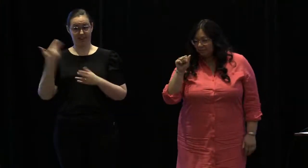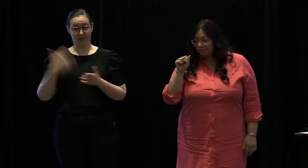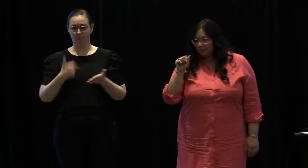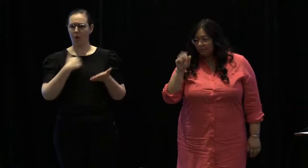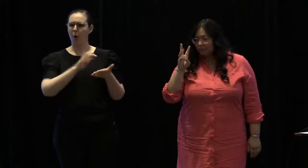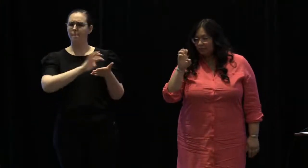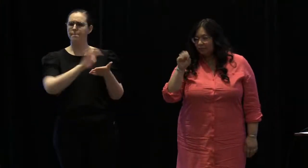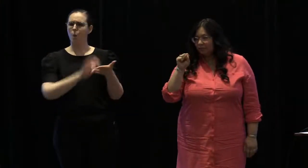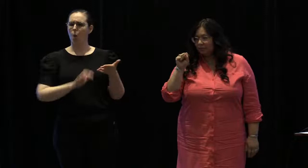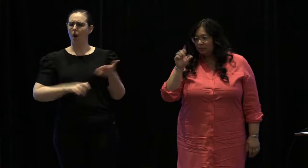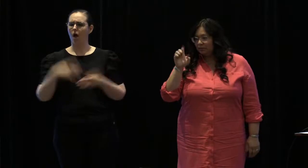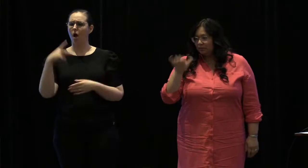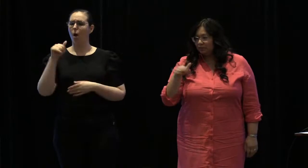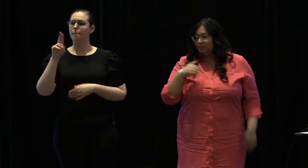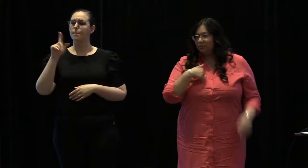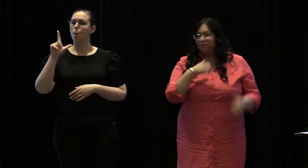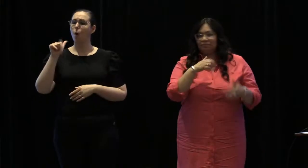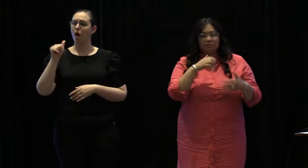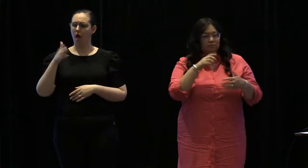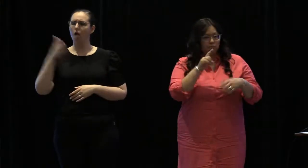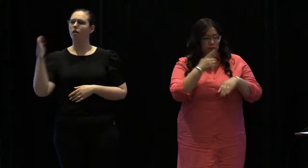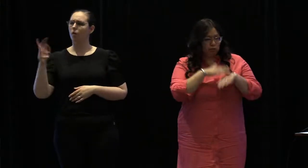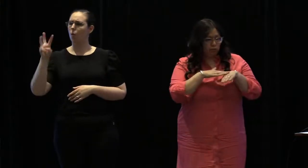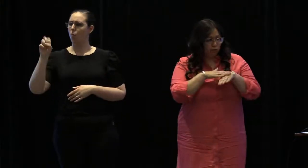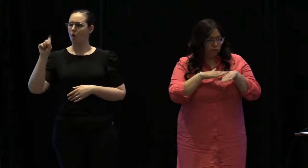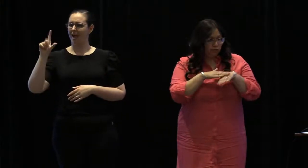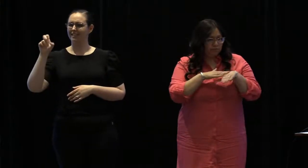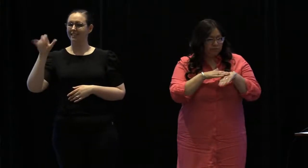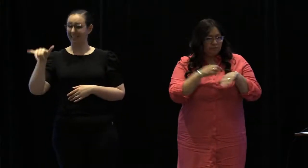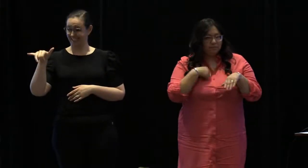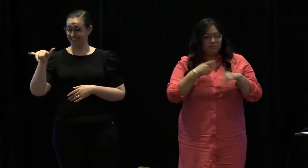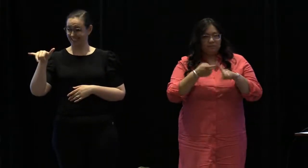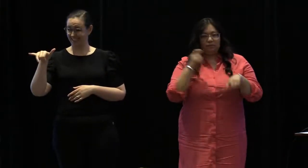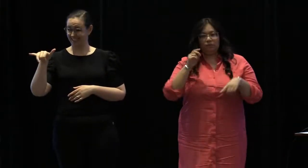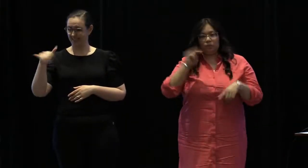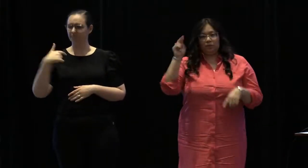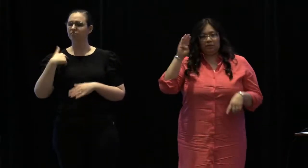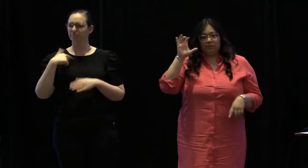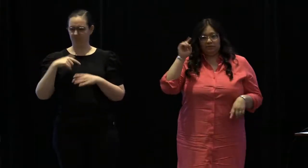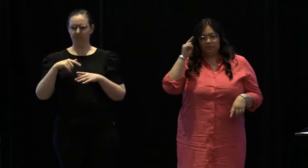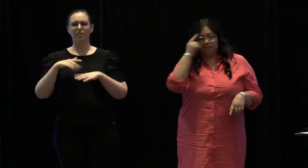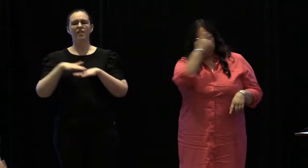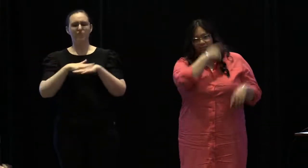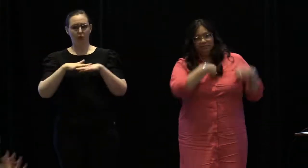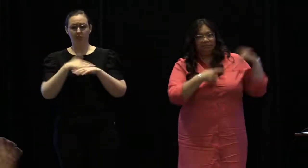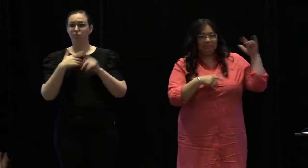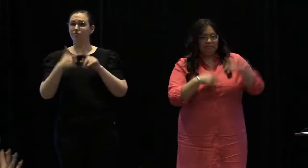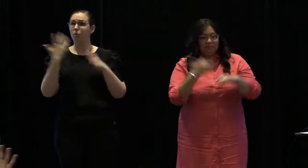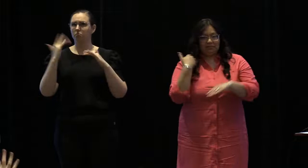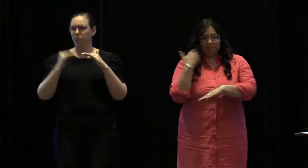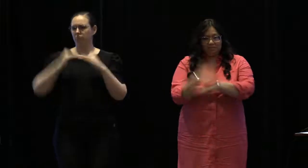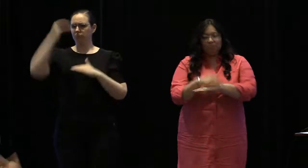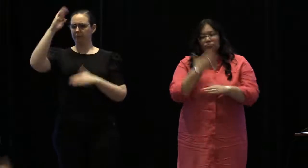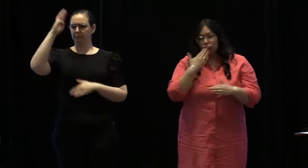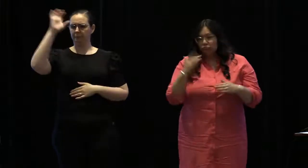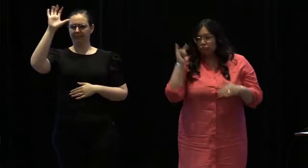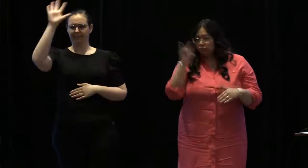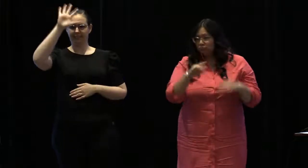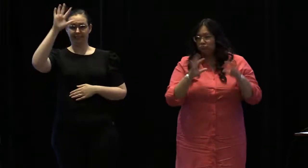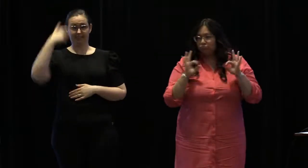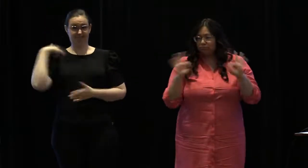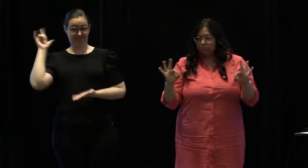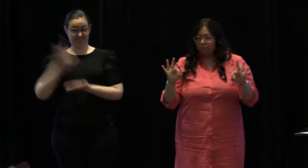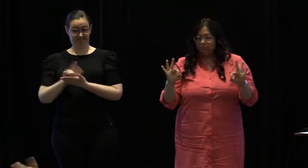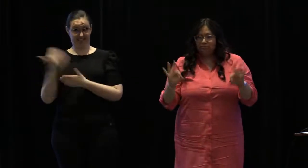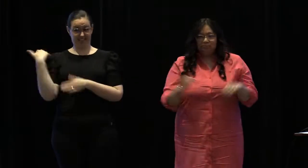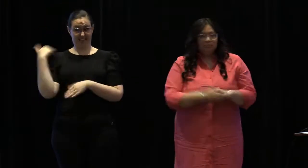My name is Paula Wesley. I am a First Nations individual from up north. I flew